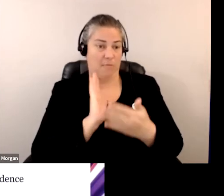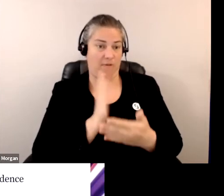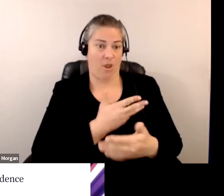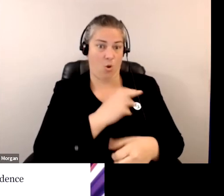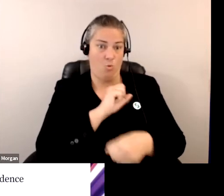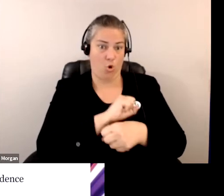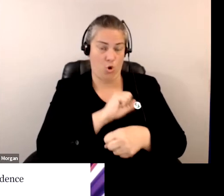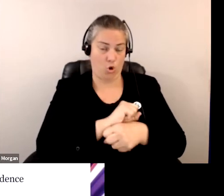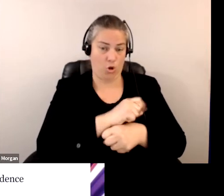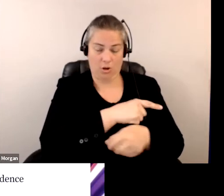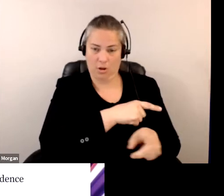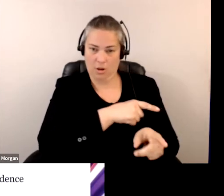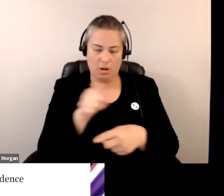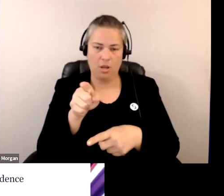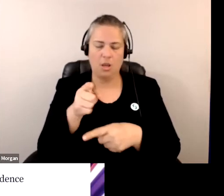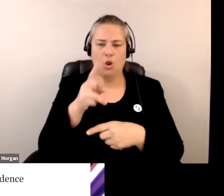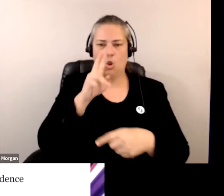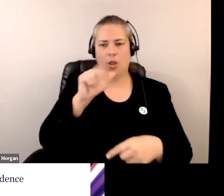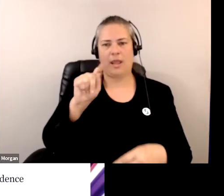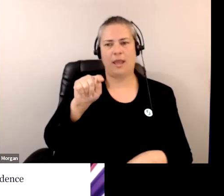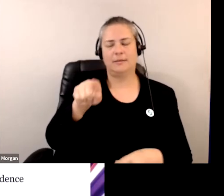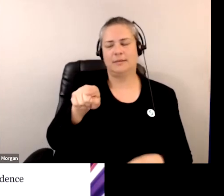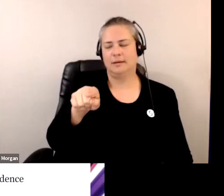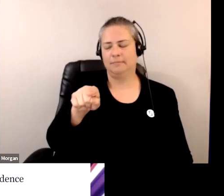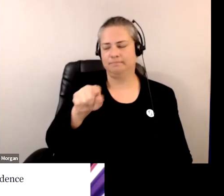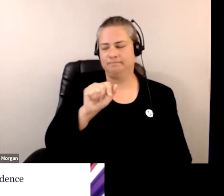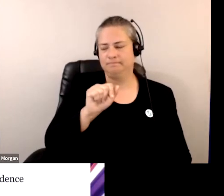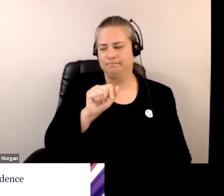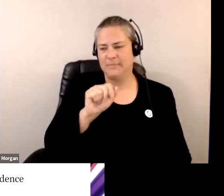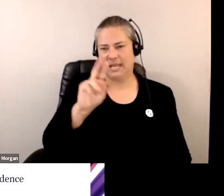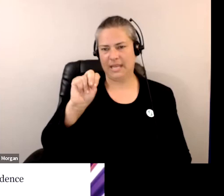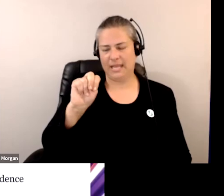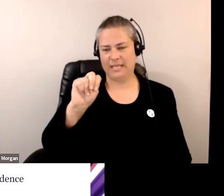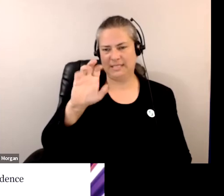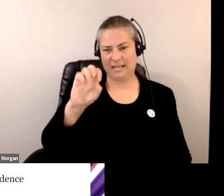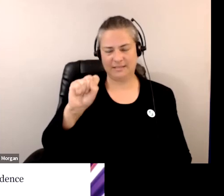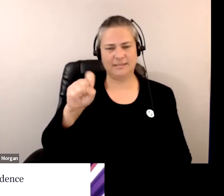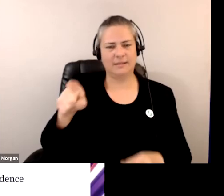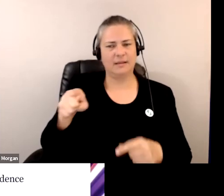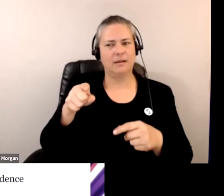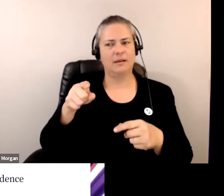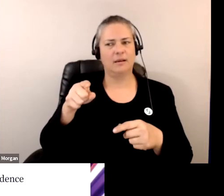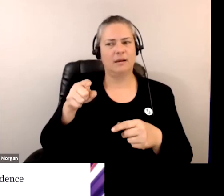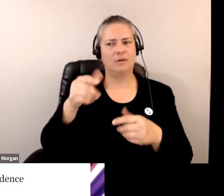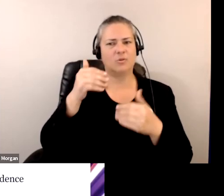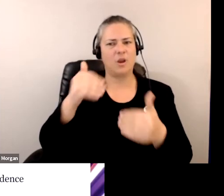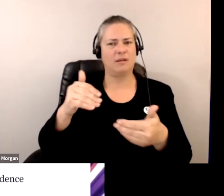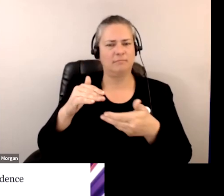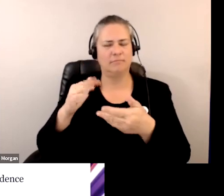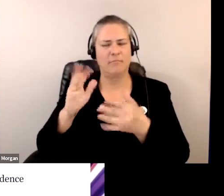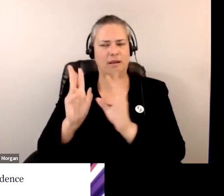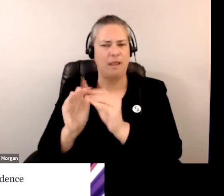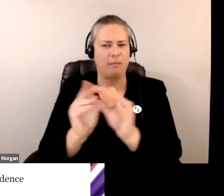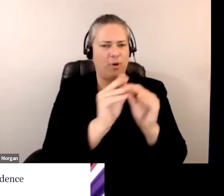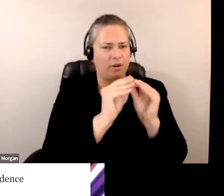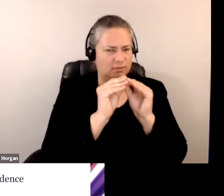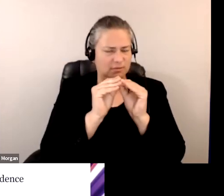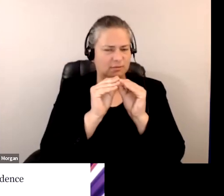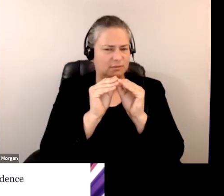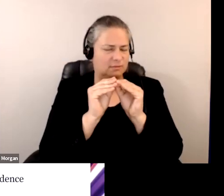was pointing to the necessity of NCES collaborating within the education department.